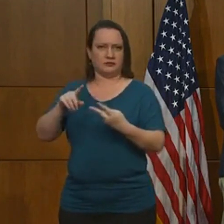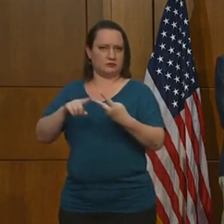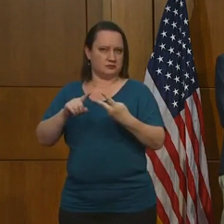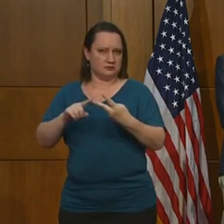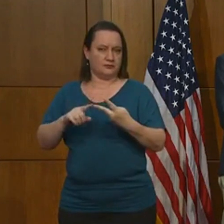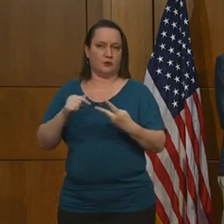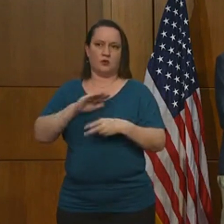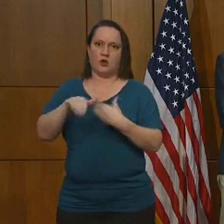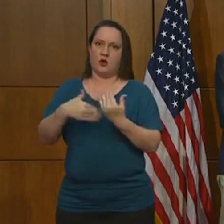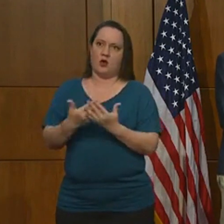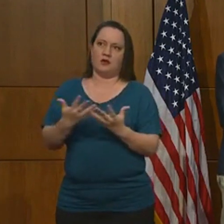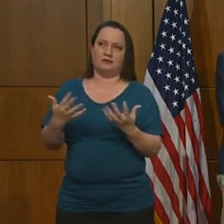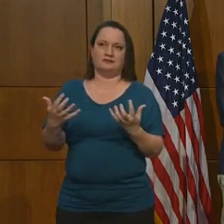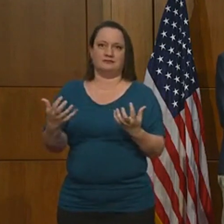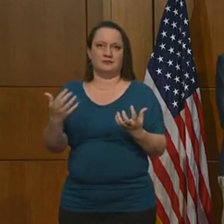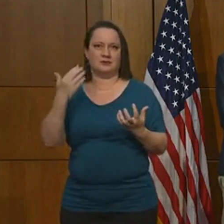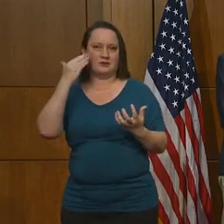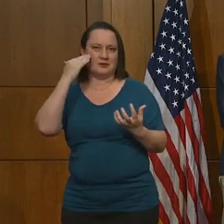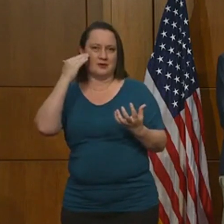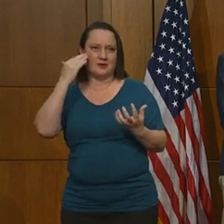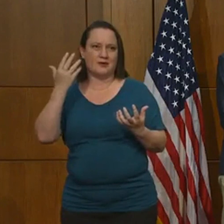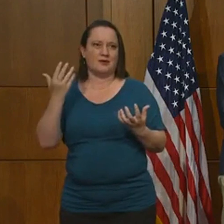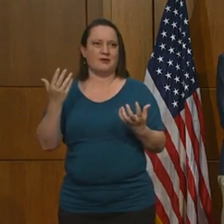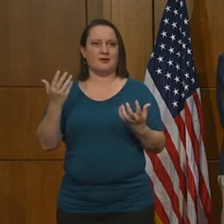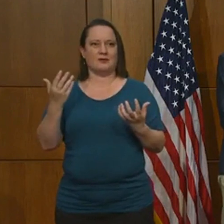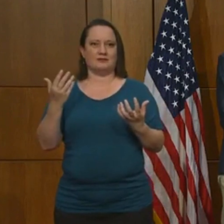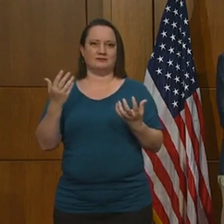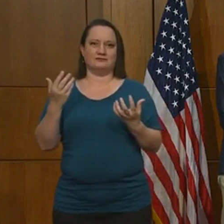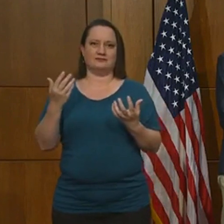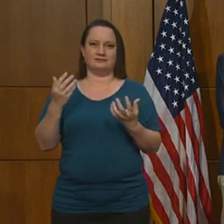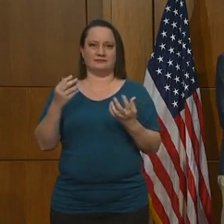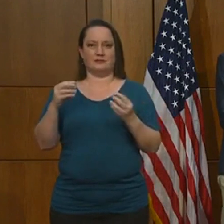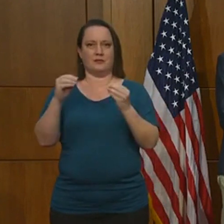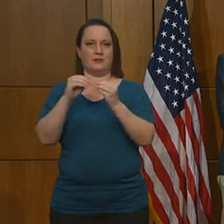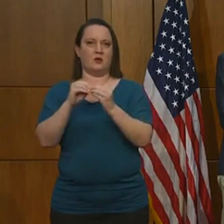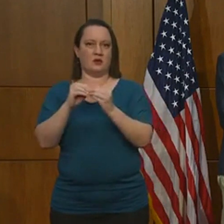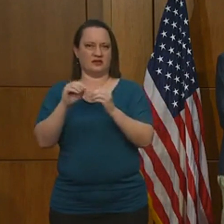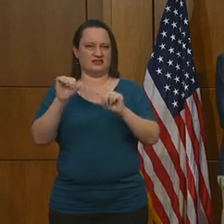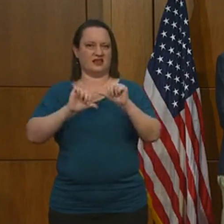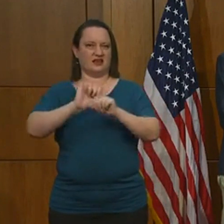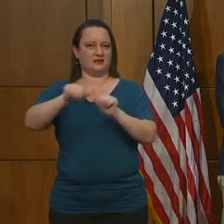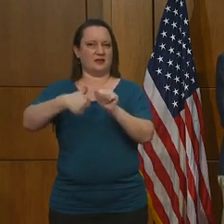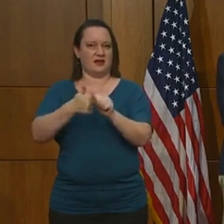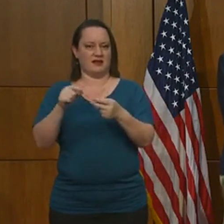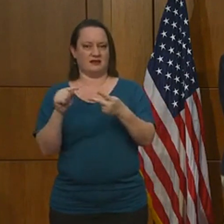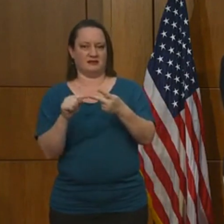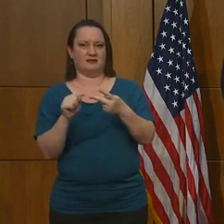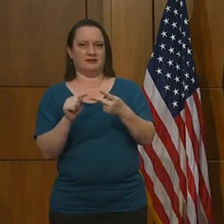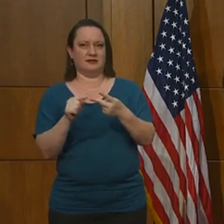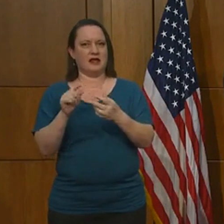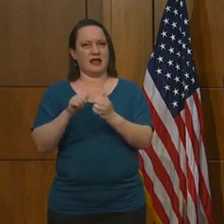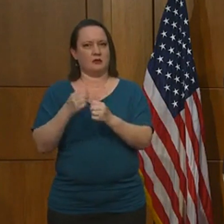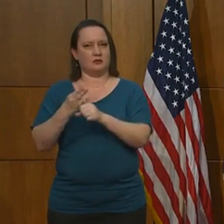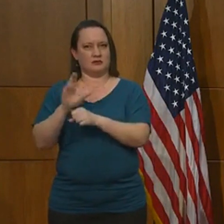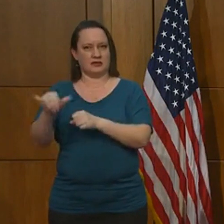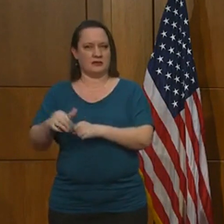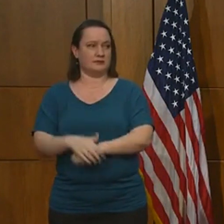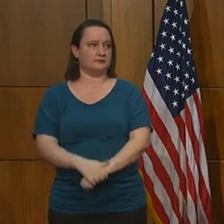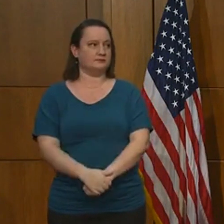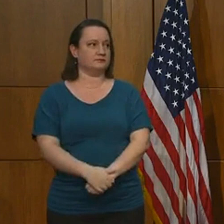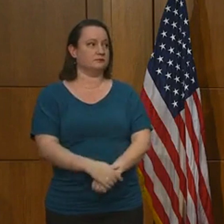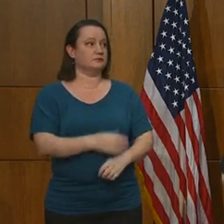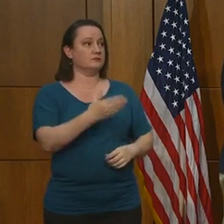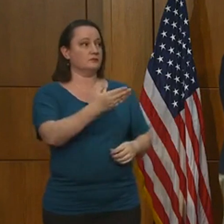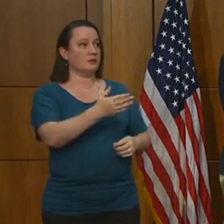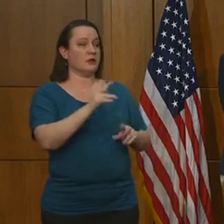equally eager to have additional science there. What would you say to people who have already received a